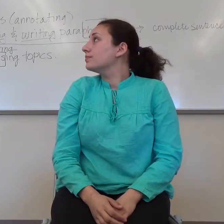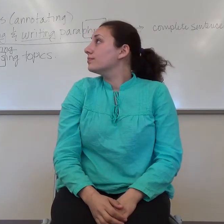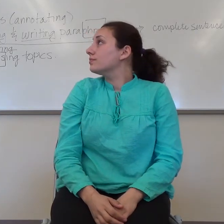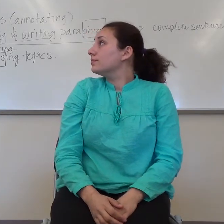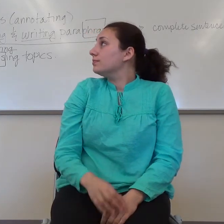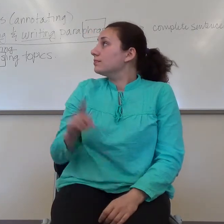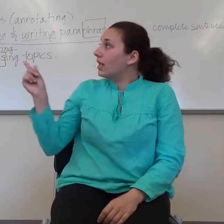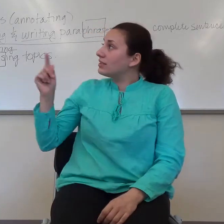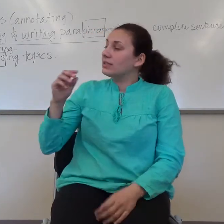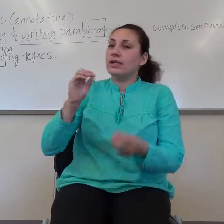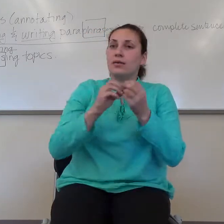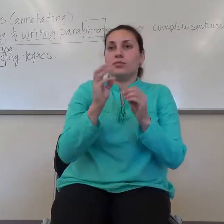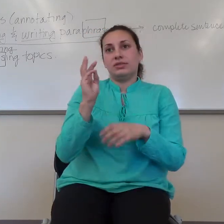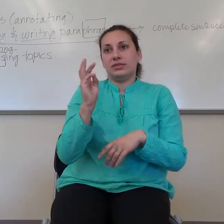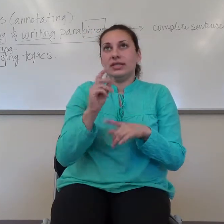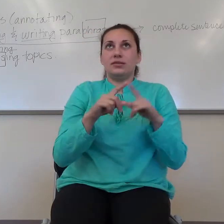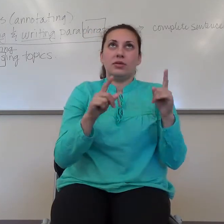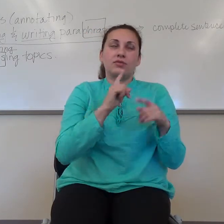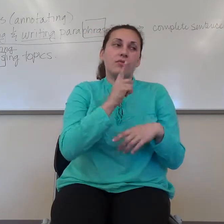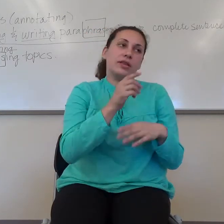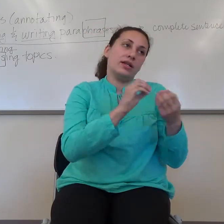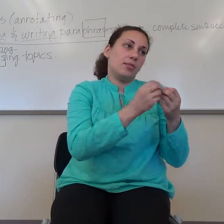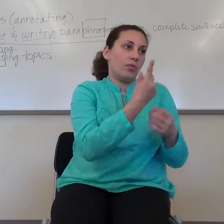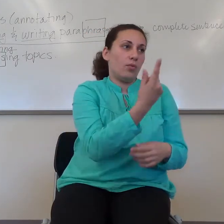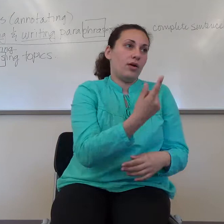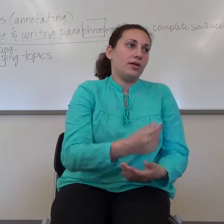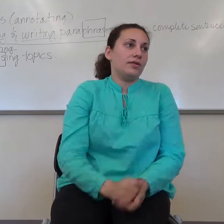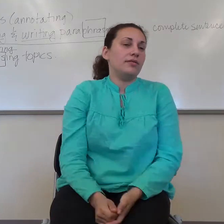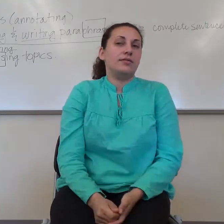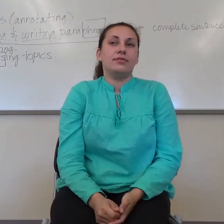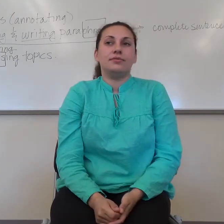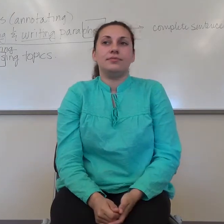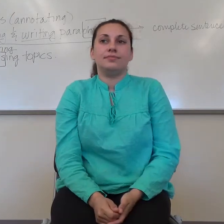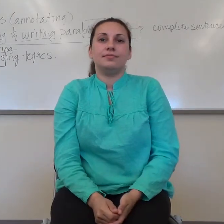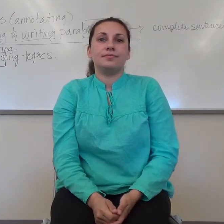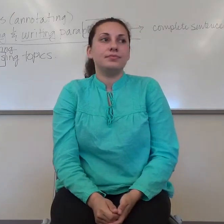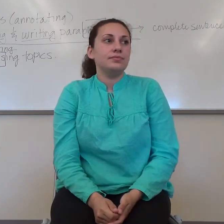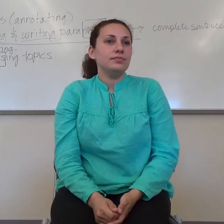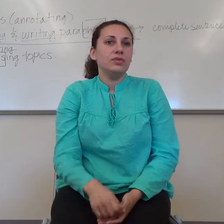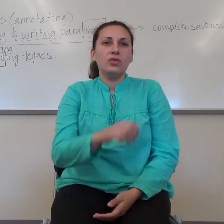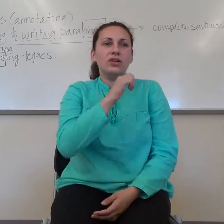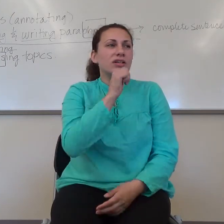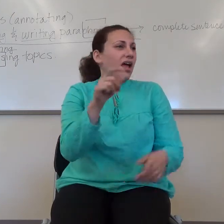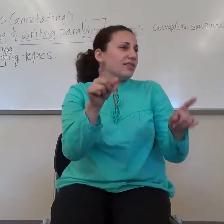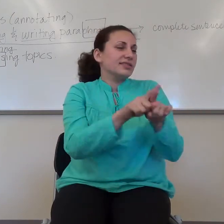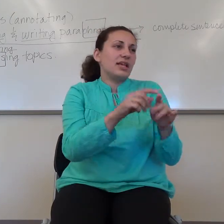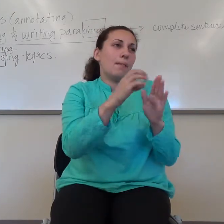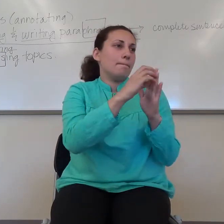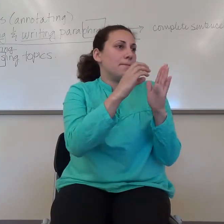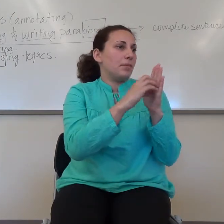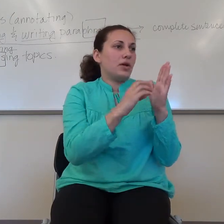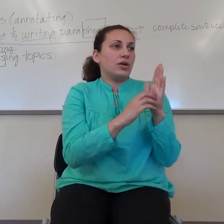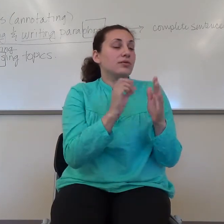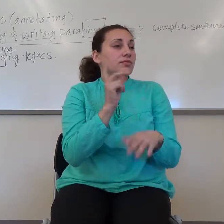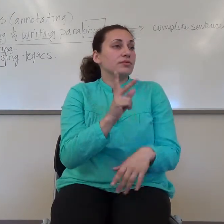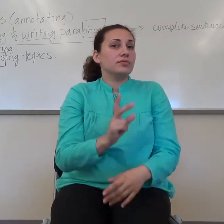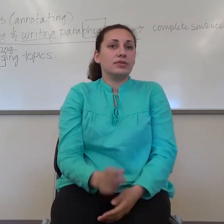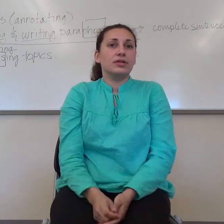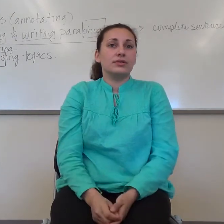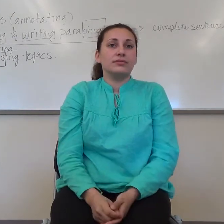6. So I picked these up from a couple of different exercises. As long as they're not the same paragraph, we're okay. Good.